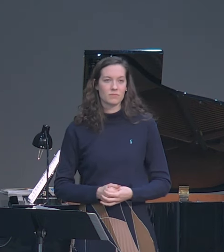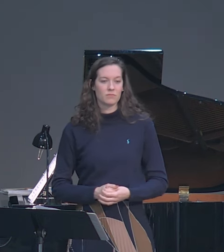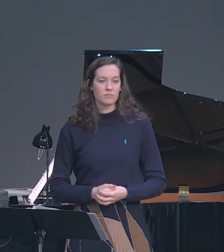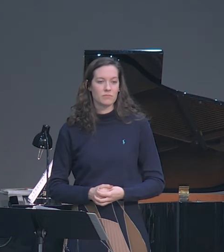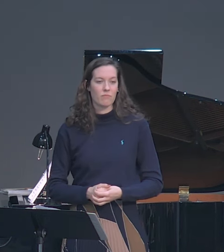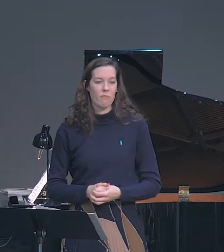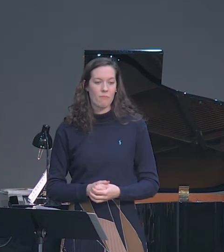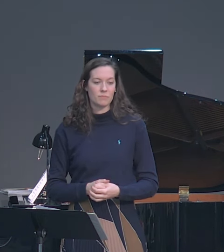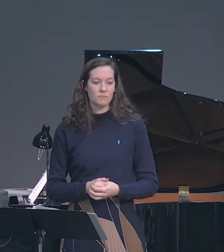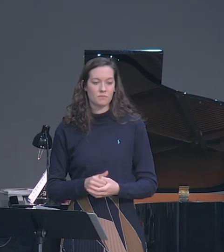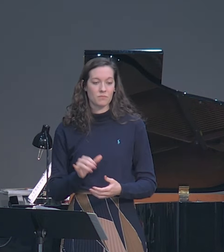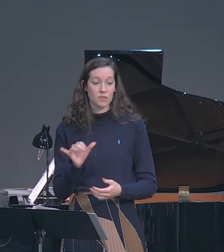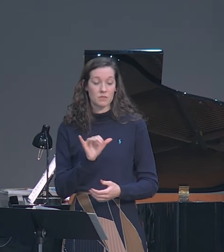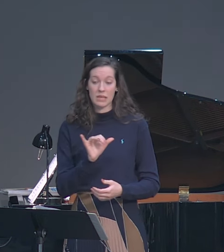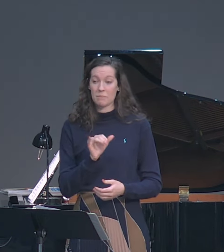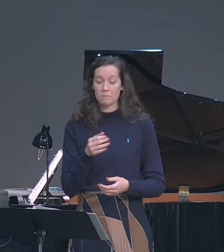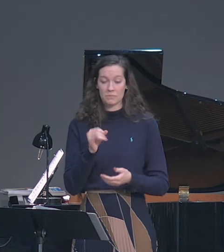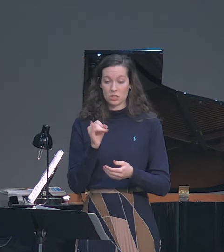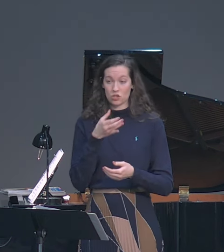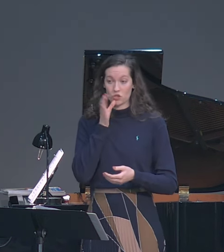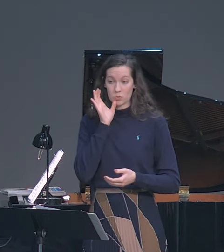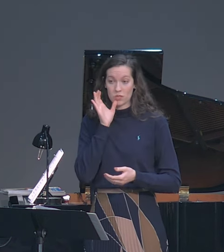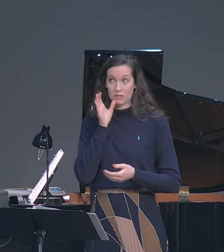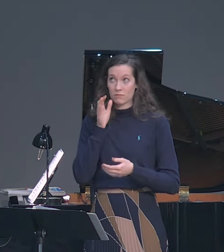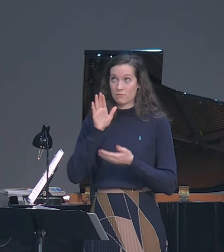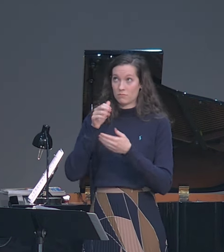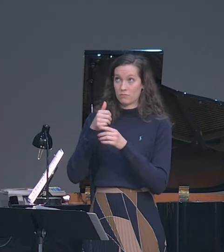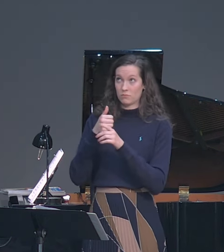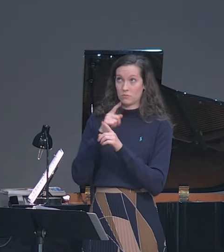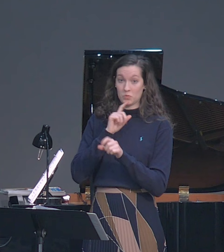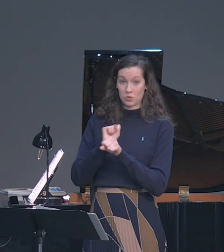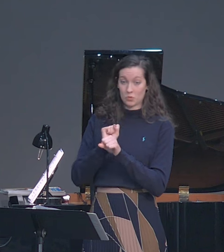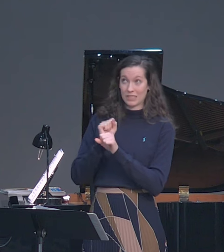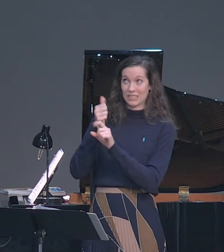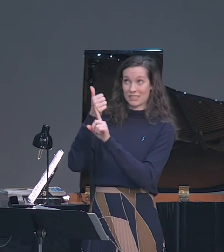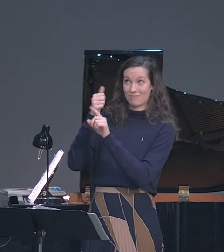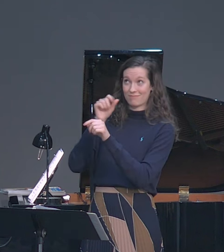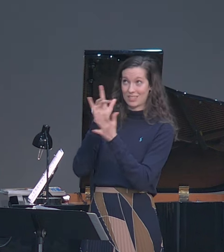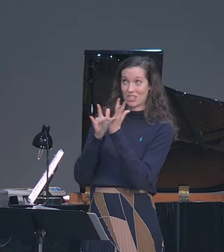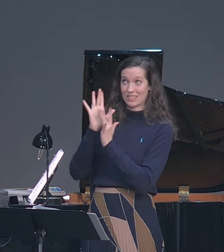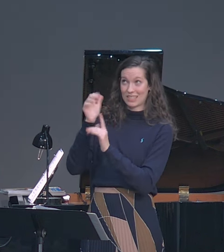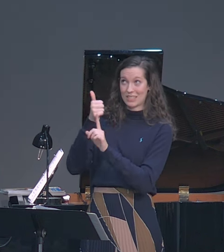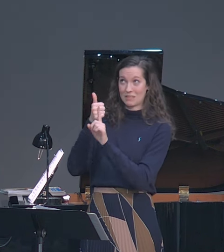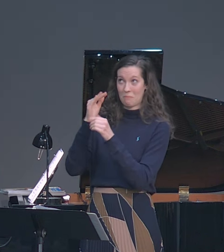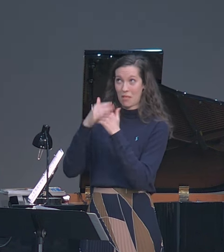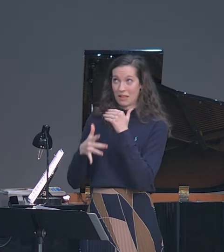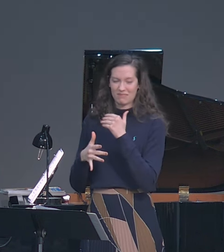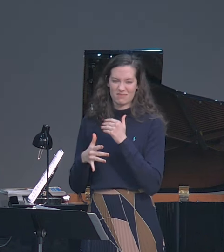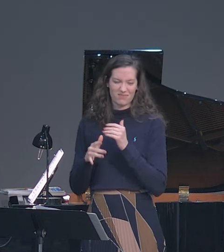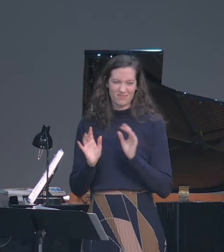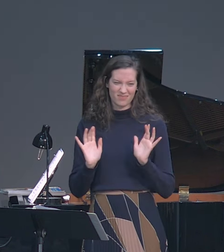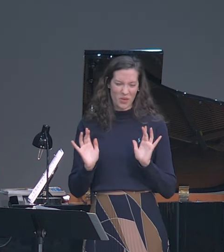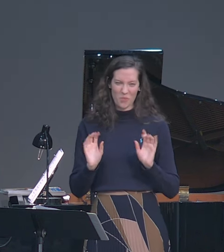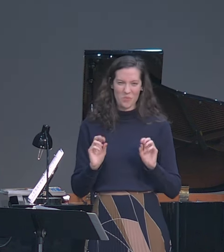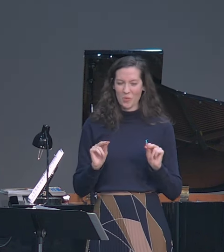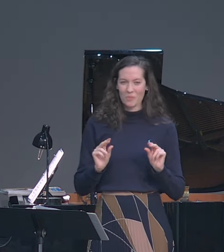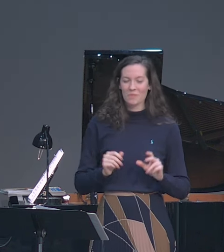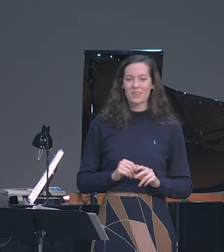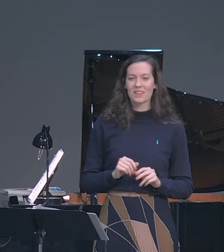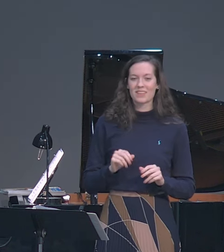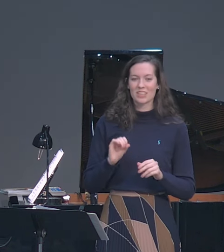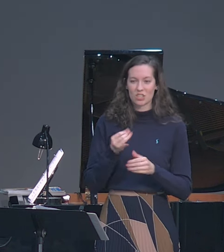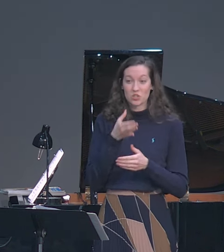same way, this juice is not the blood of Jesus. That's kind of gross. It's not, doesn't become the blood. It's